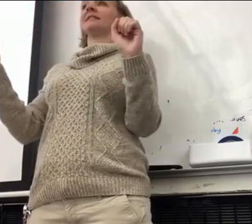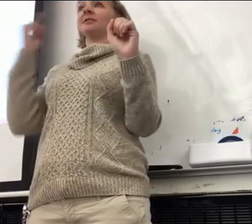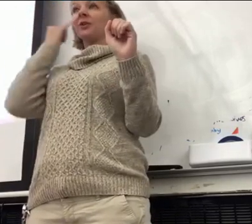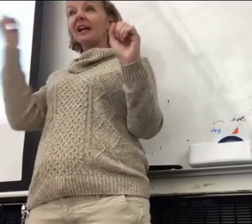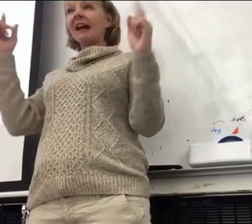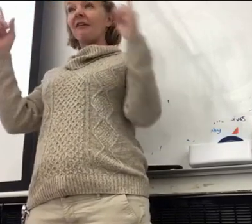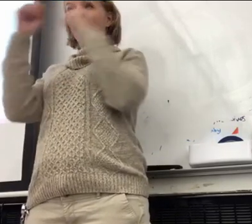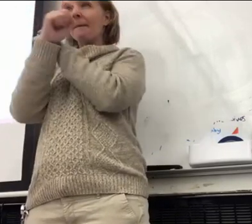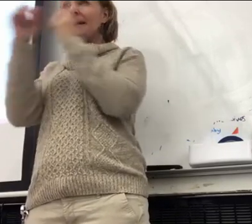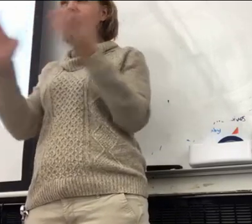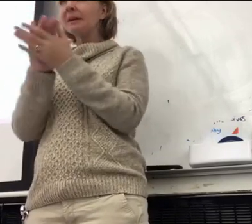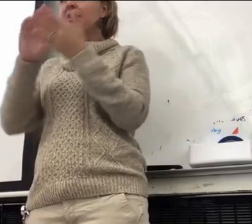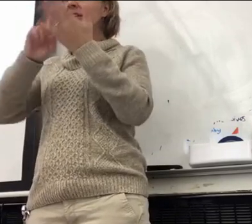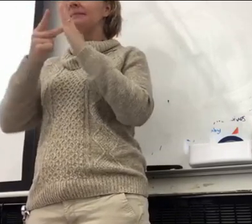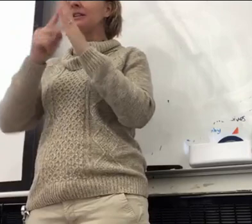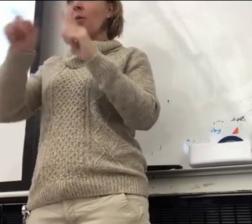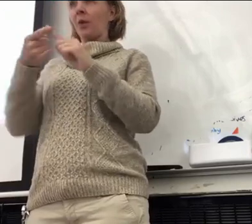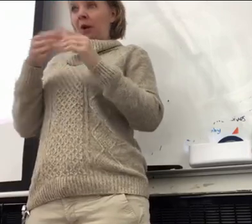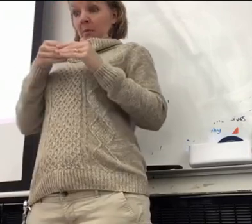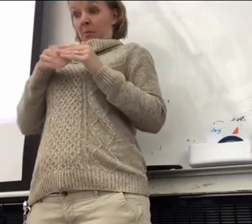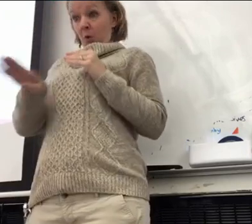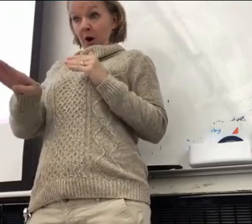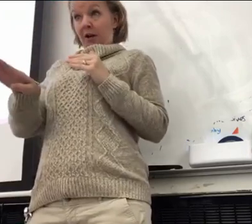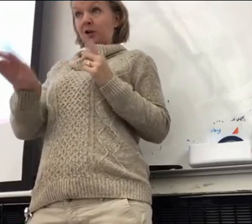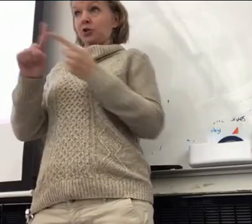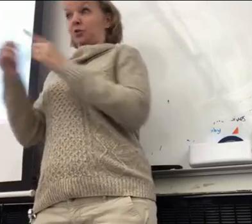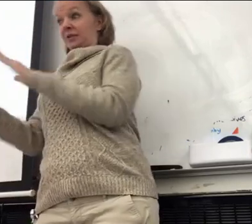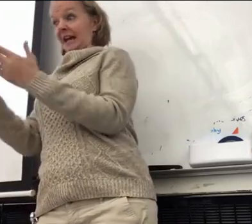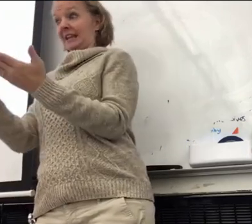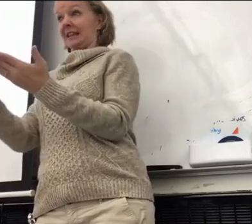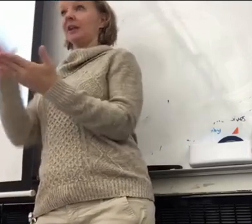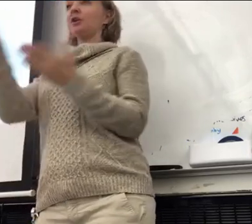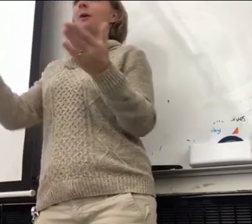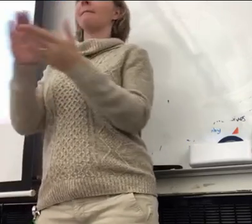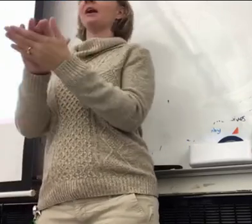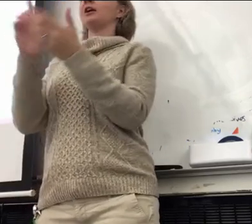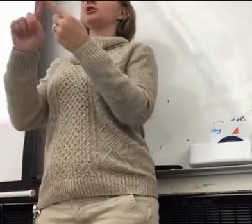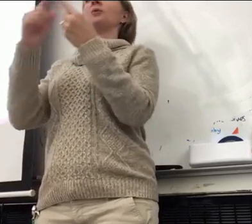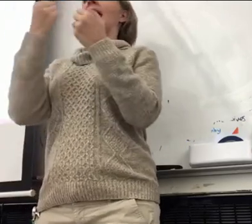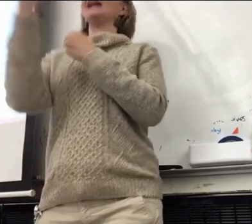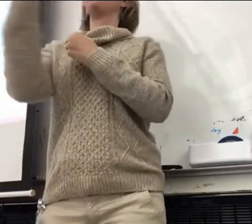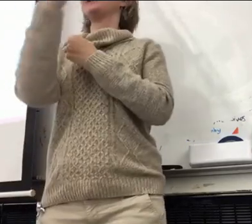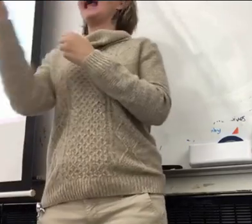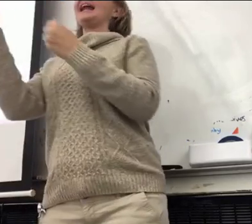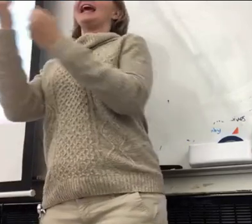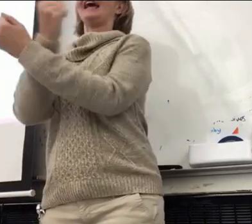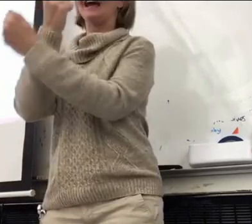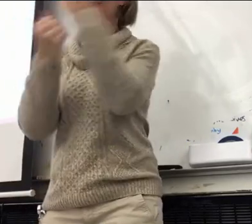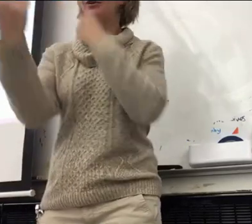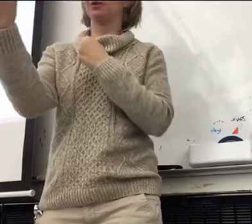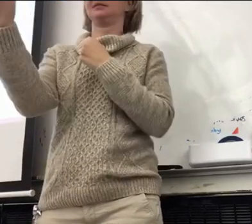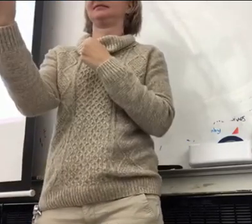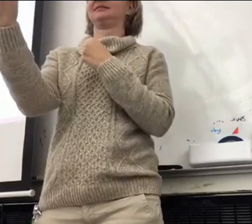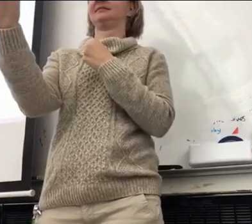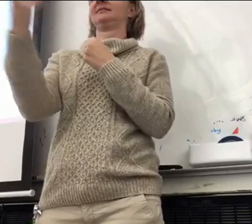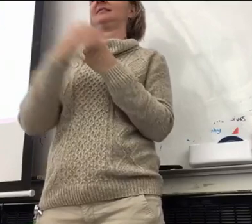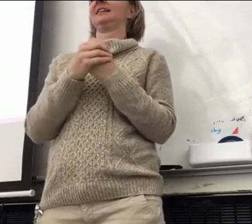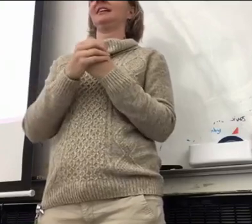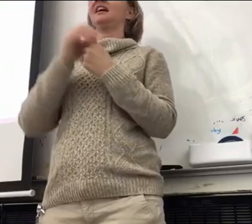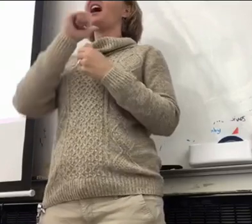complex marriages basically meant that upon birth and until death, you were married to anybody and everybody in your community. There